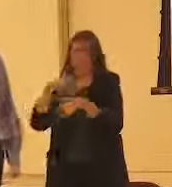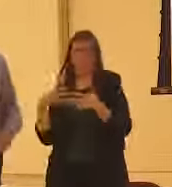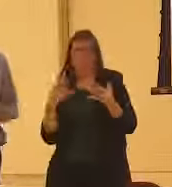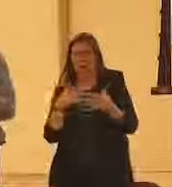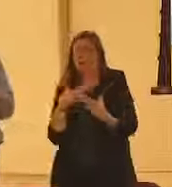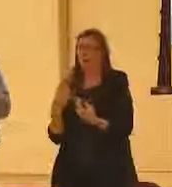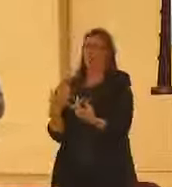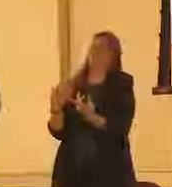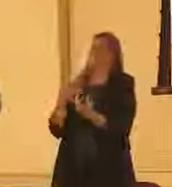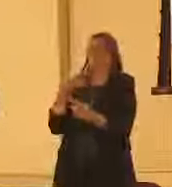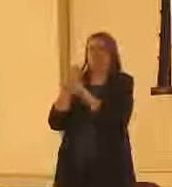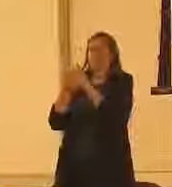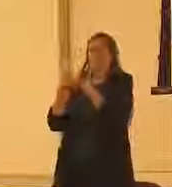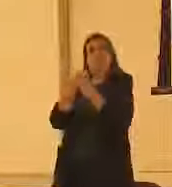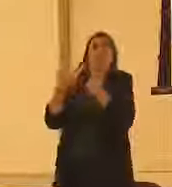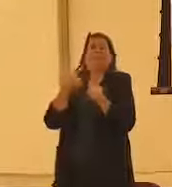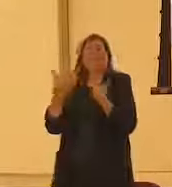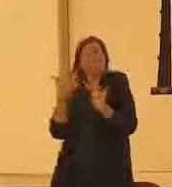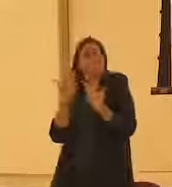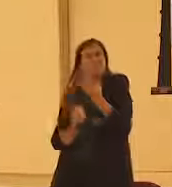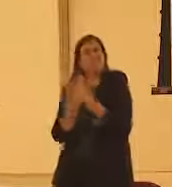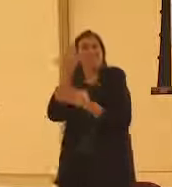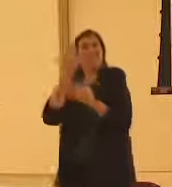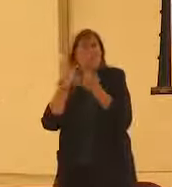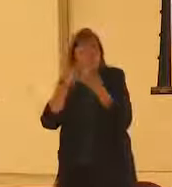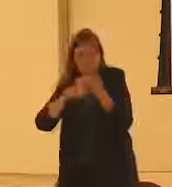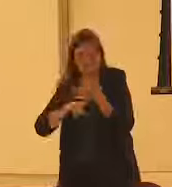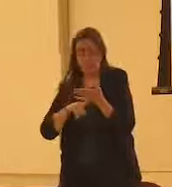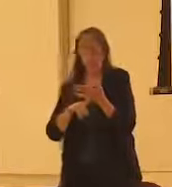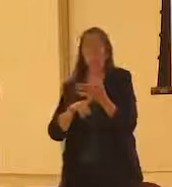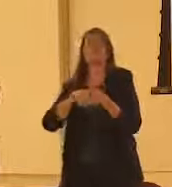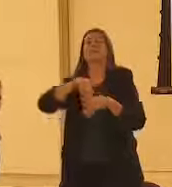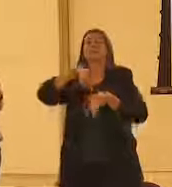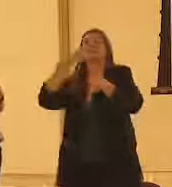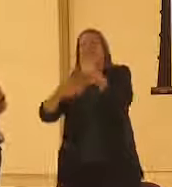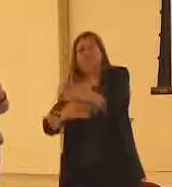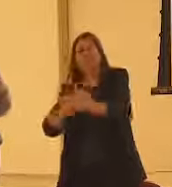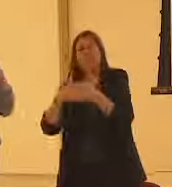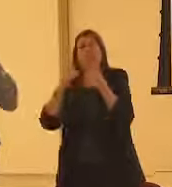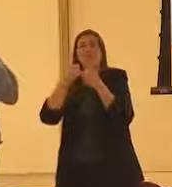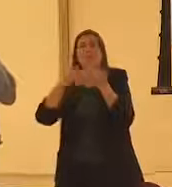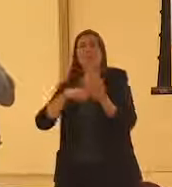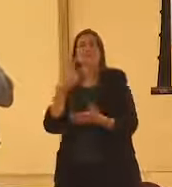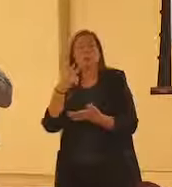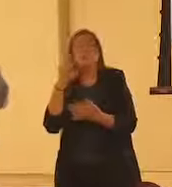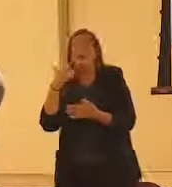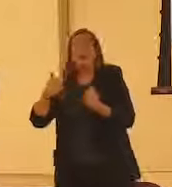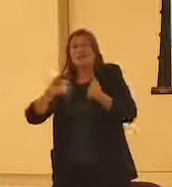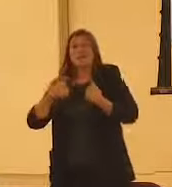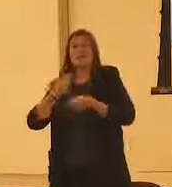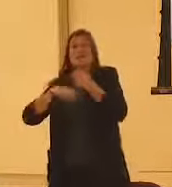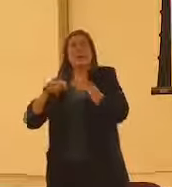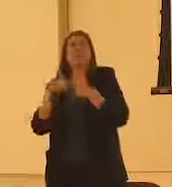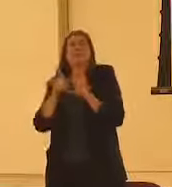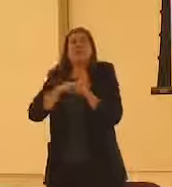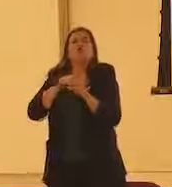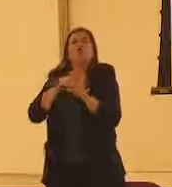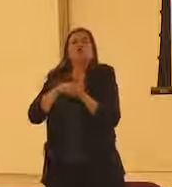BSL. I then did my BSL level 2 once I was a junior doctor, which should be the next tricky bit. There